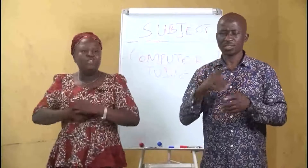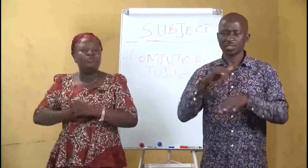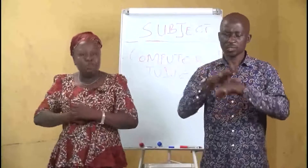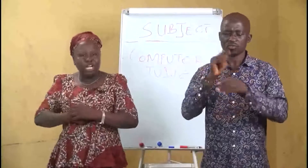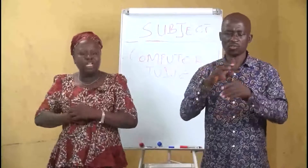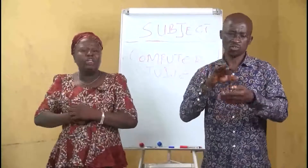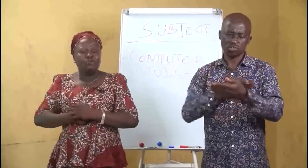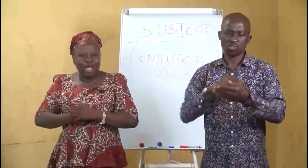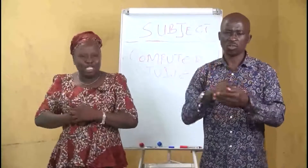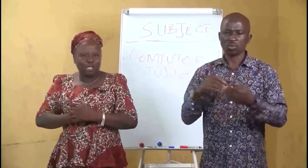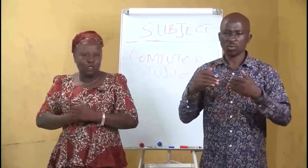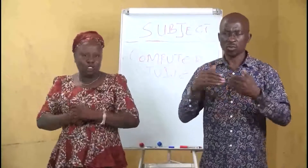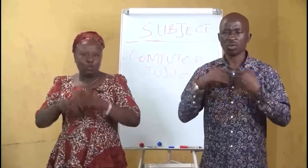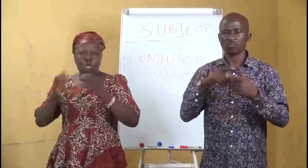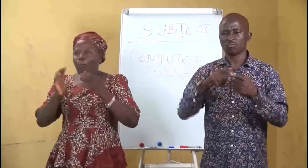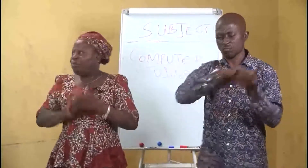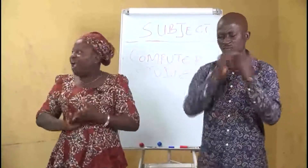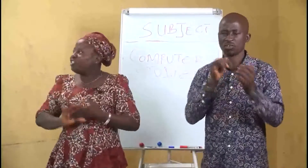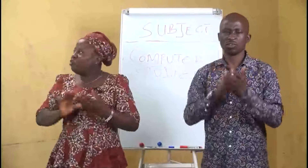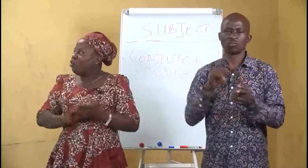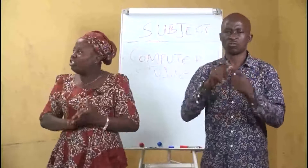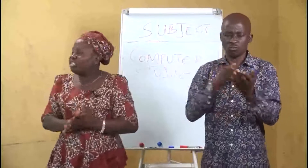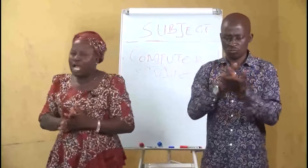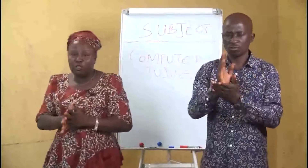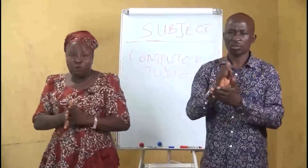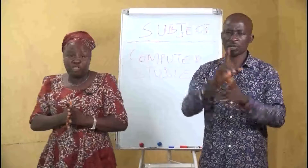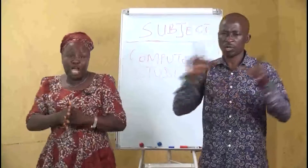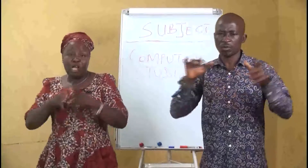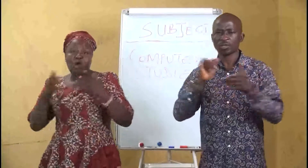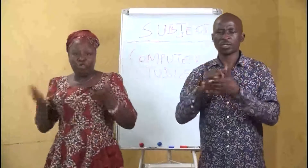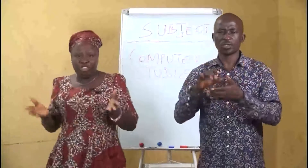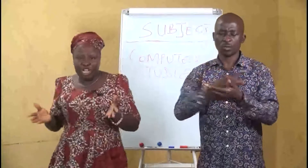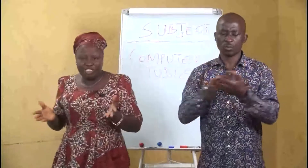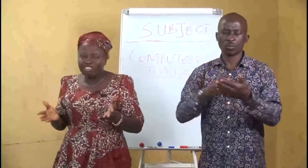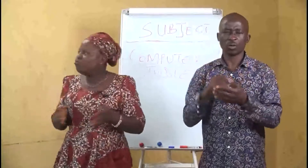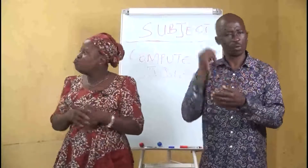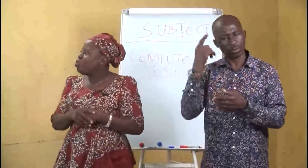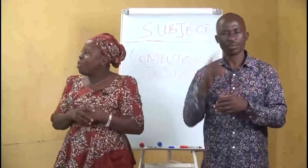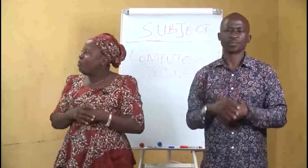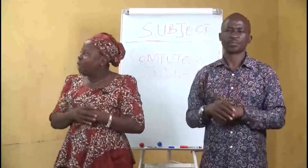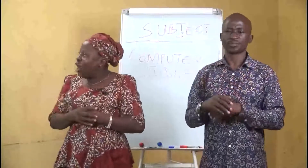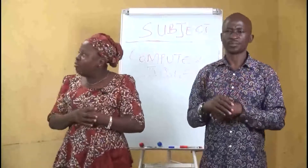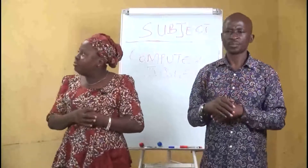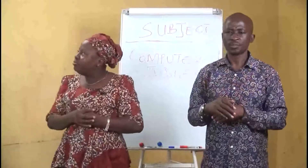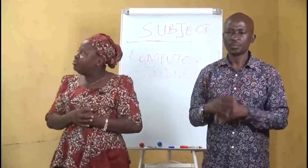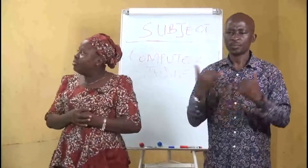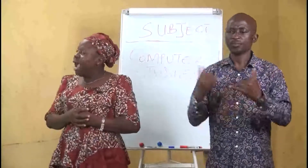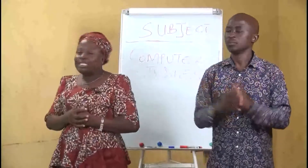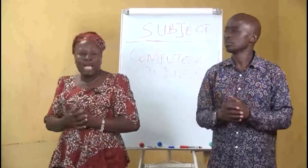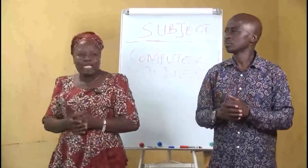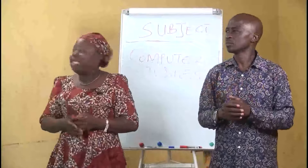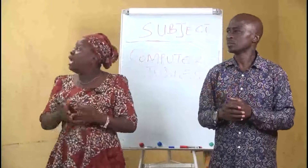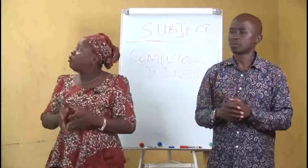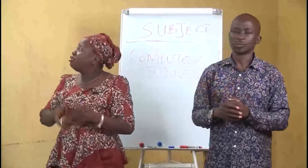language to the right language that your computer understands. Now,